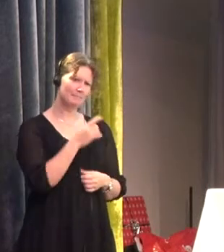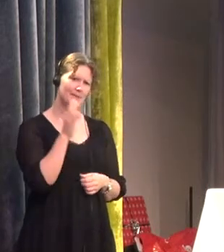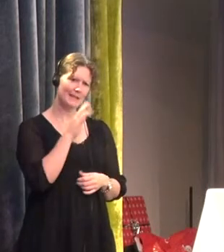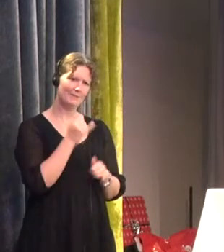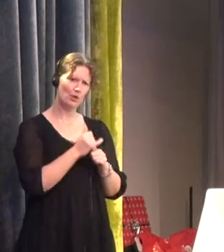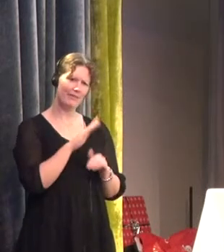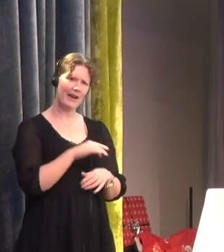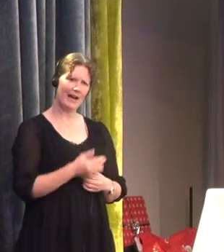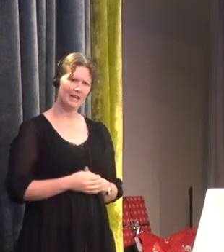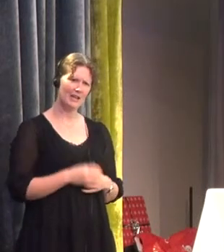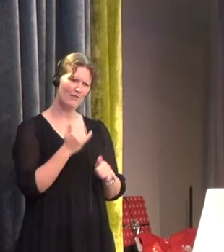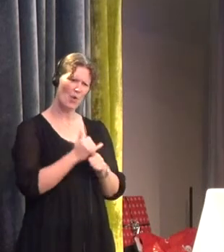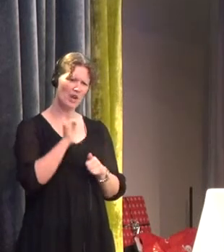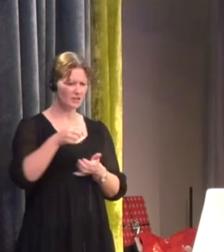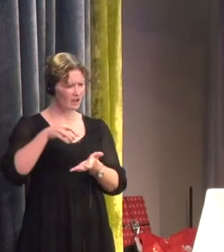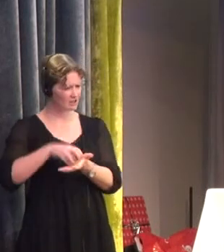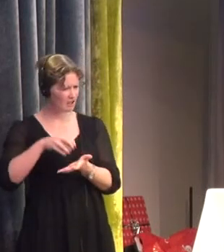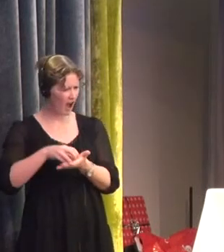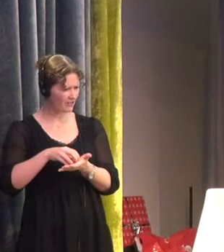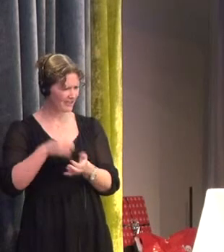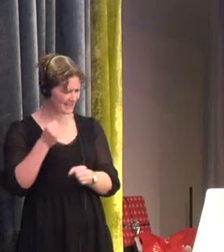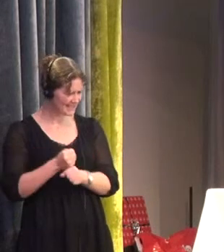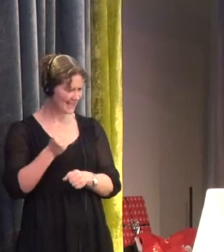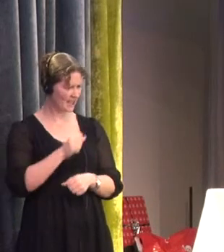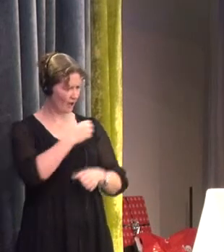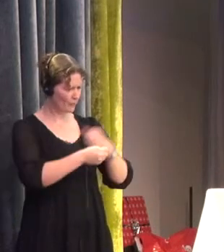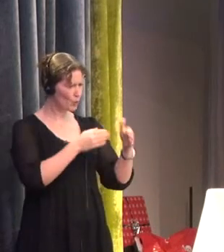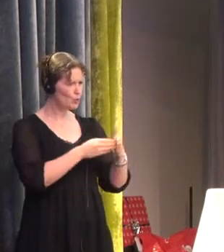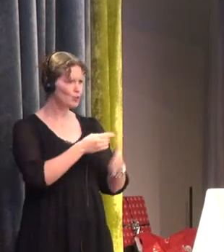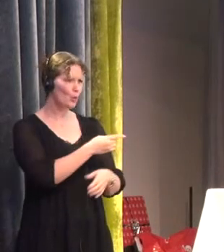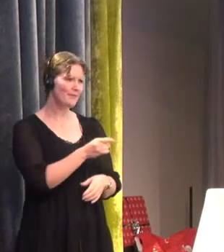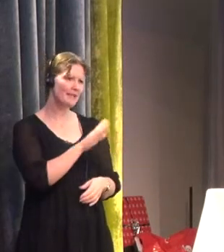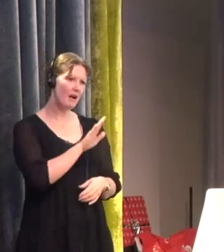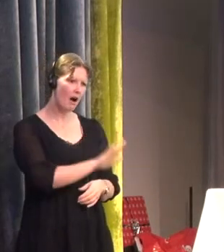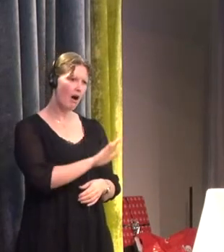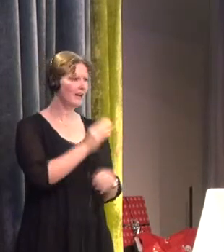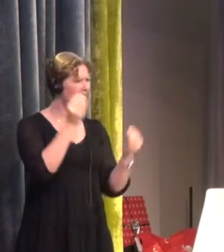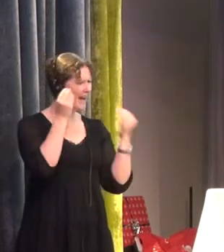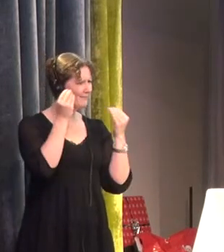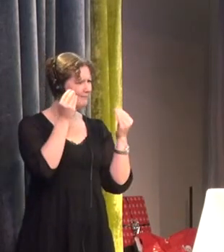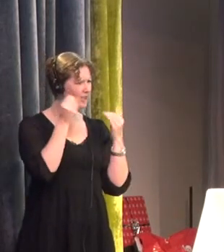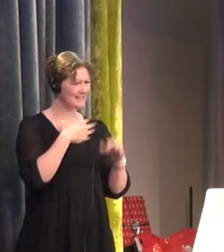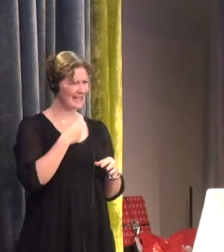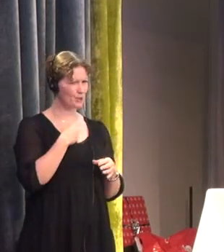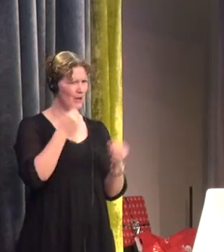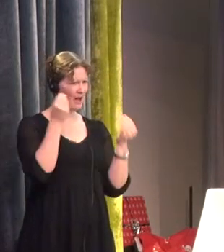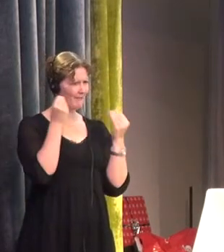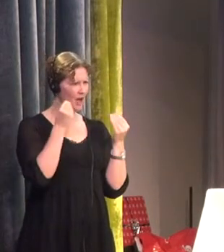go about ensuring that a disabled person experiences and enjoys his or her